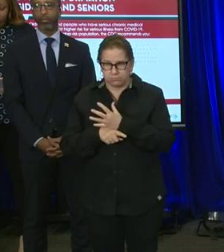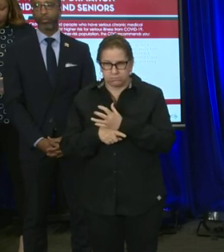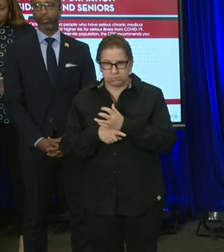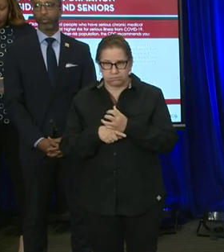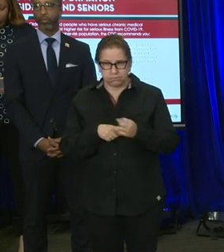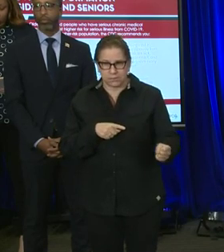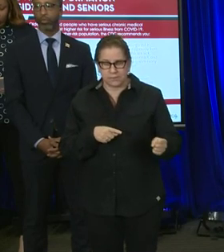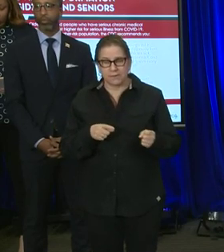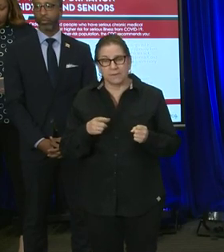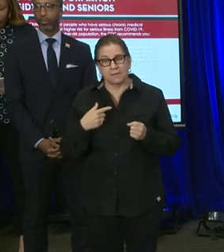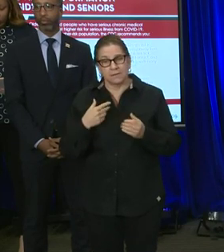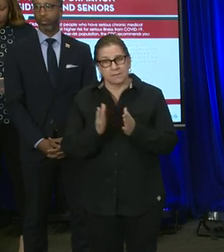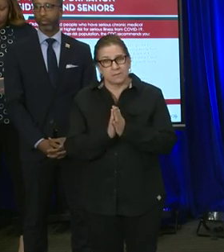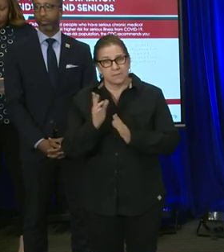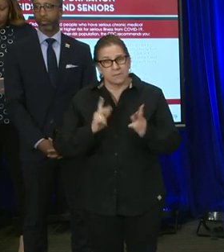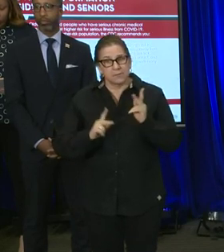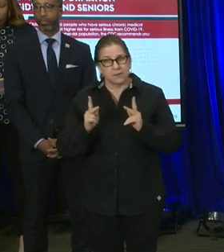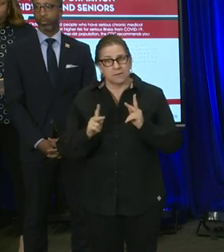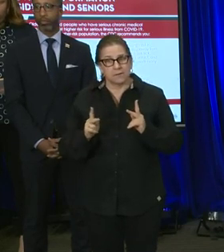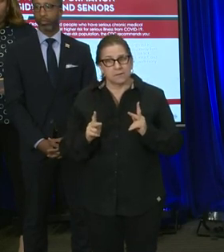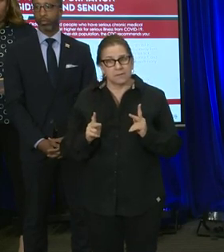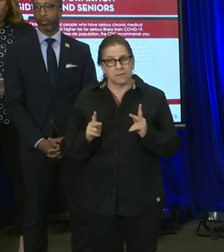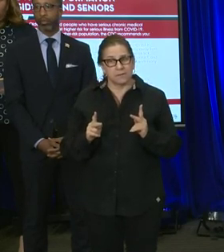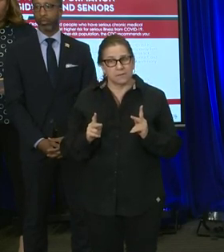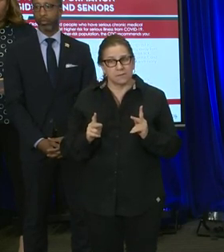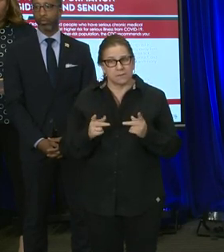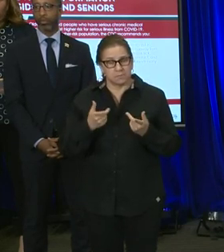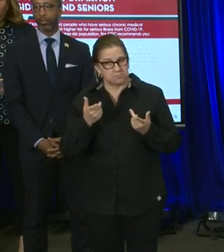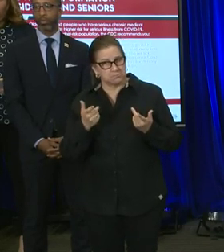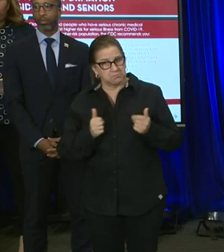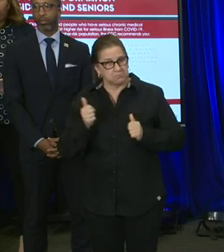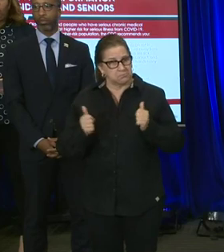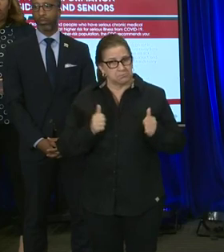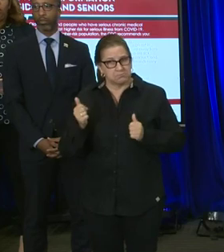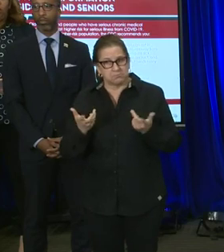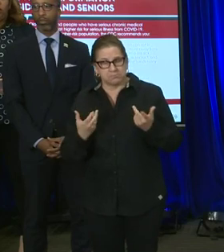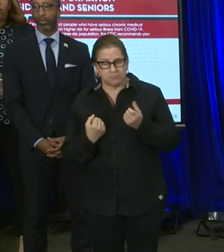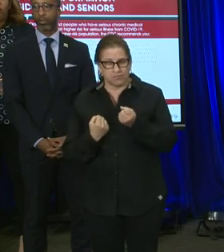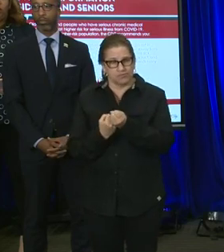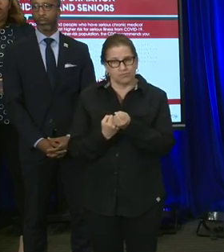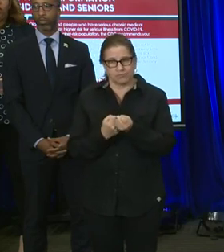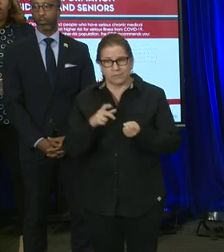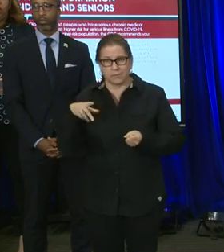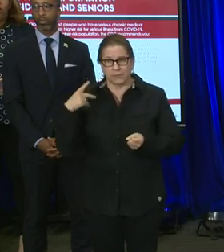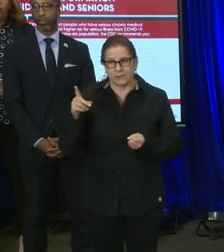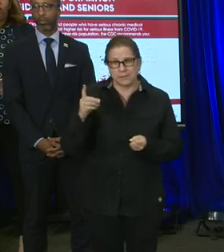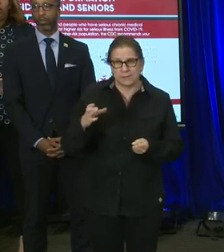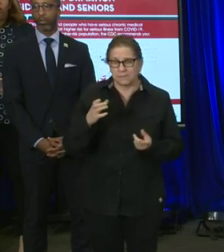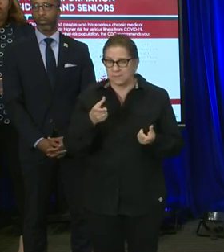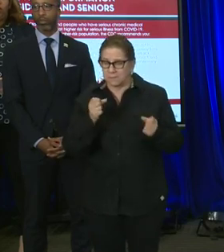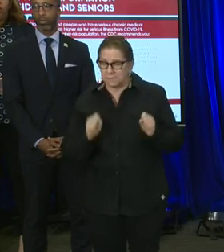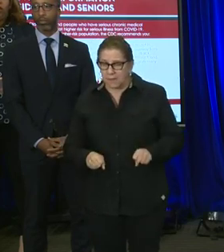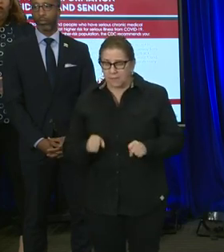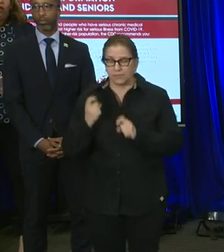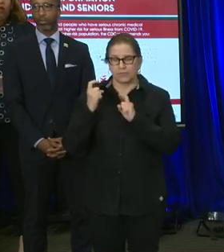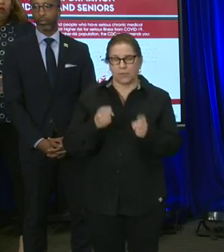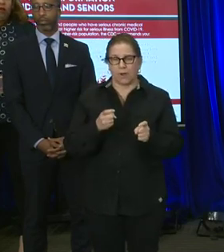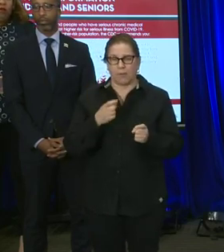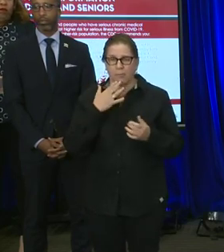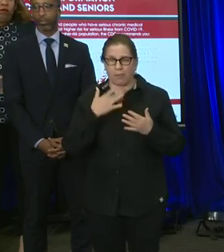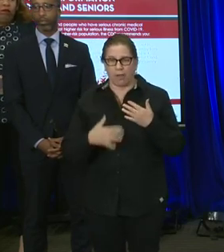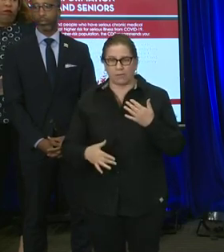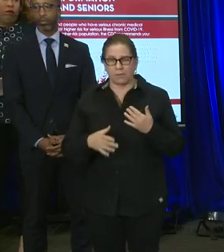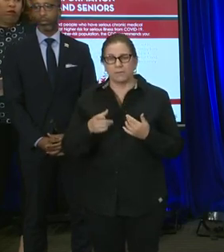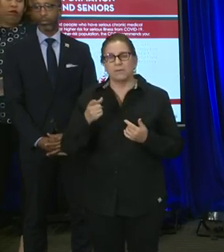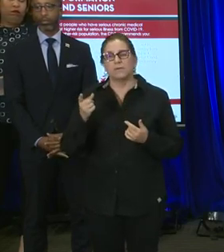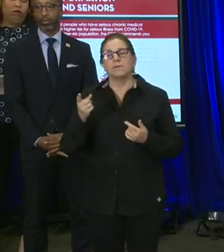D.C. values and donate blood if you are able. For more information, please go to redcrossblood.org. And with that,